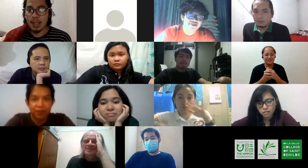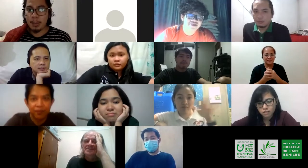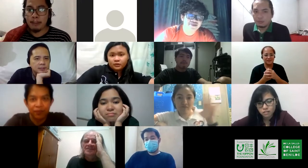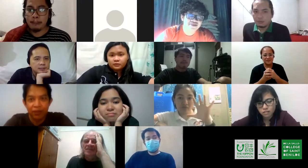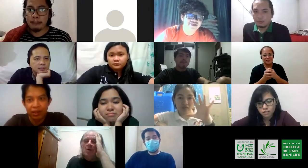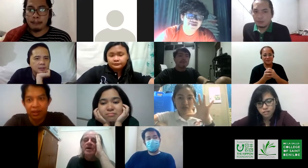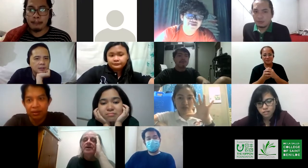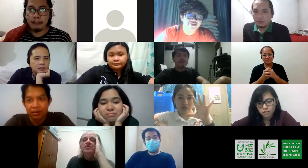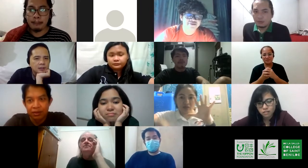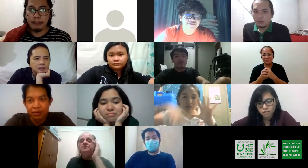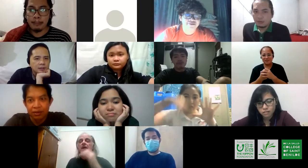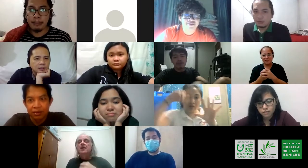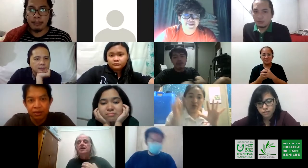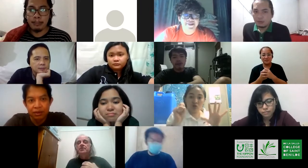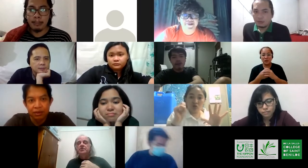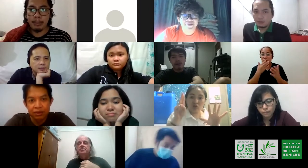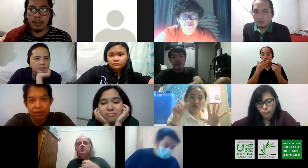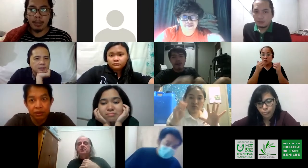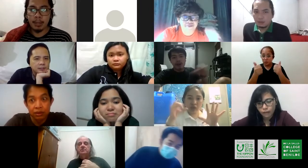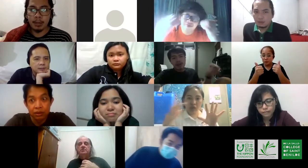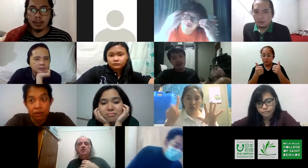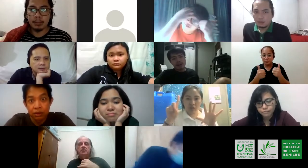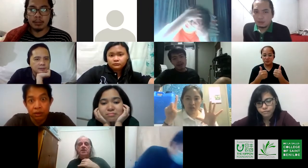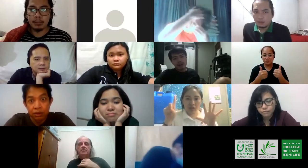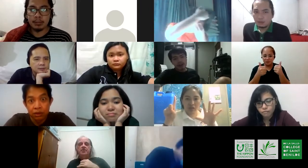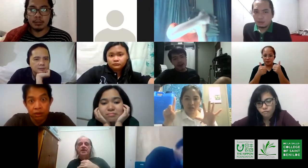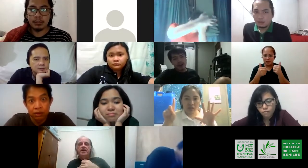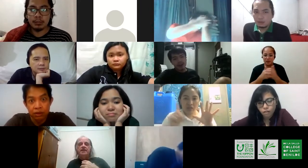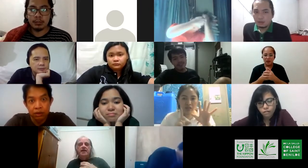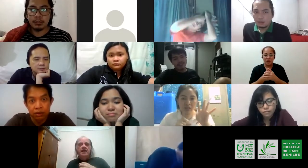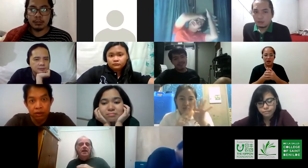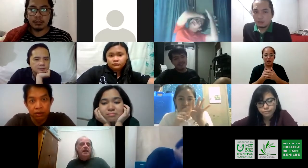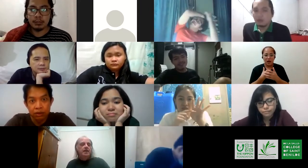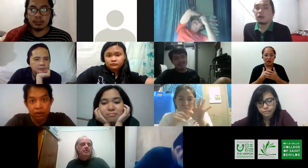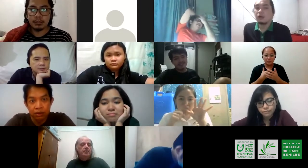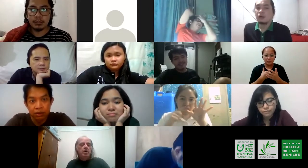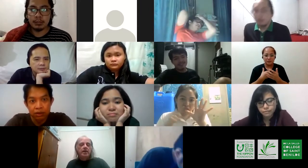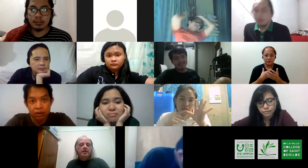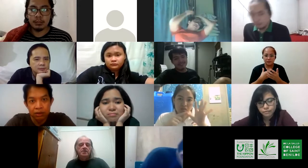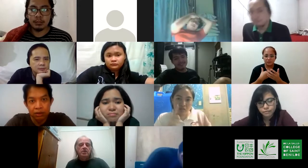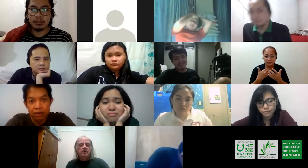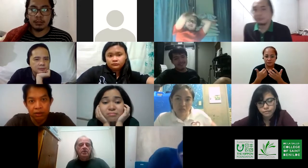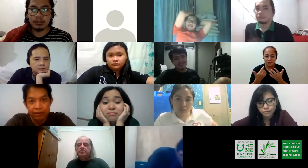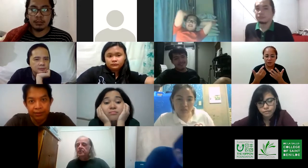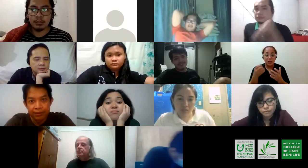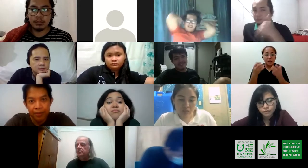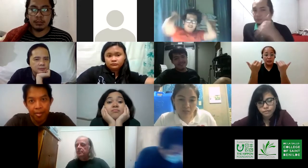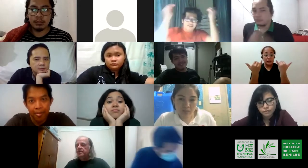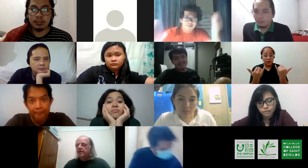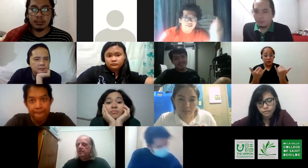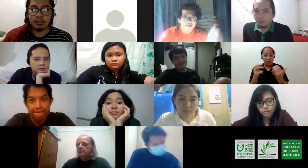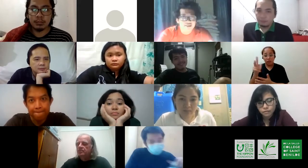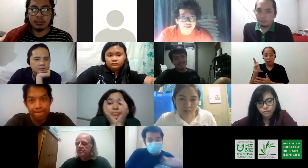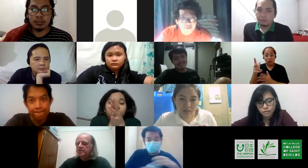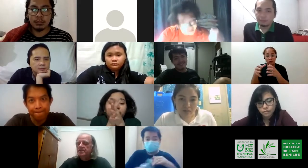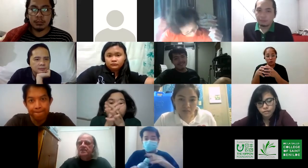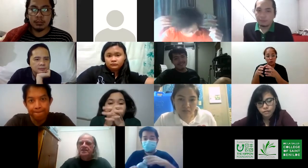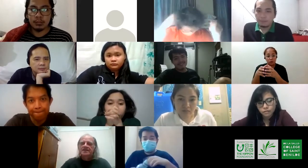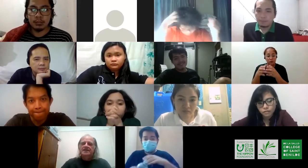Yes. Okay, good. Just to close up on that. Okay, so the third group will now present.